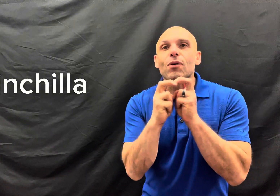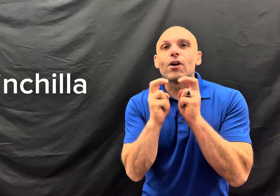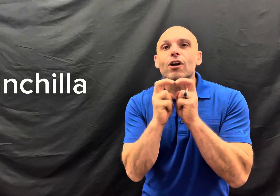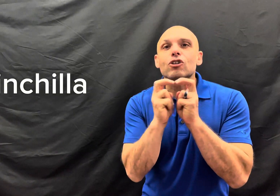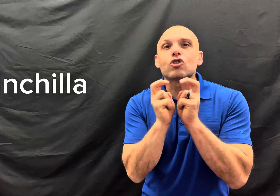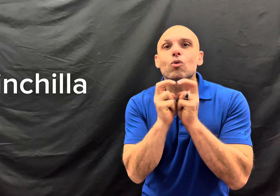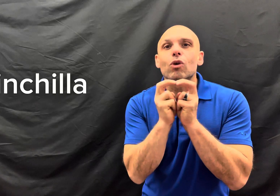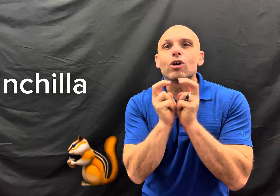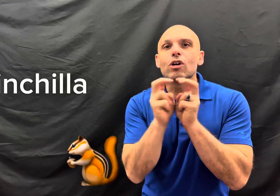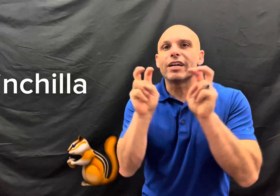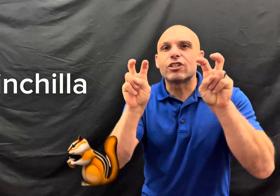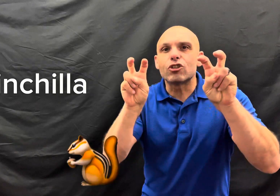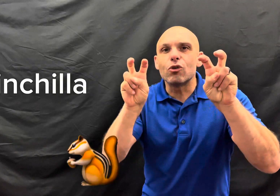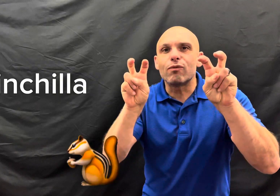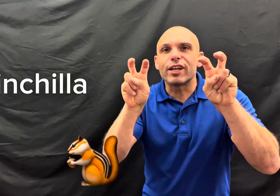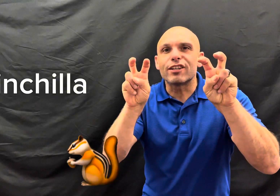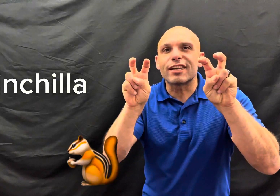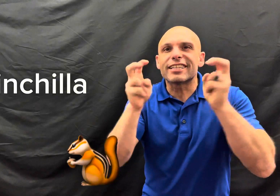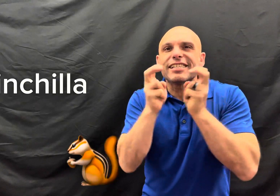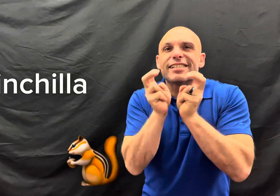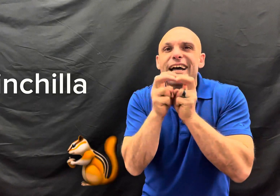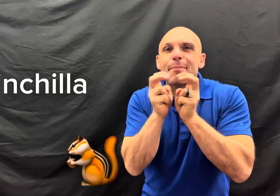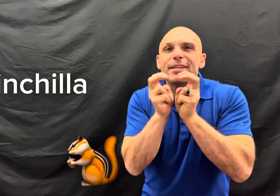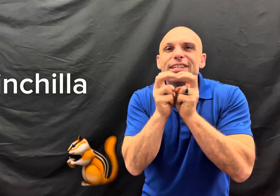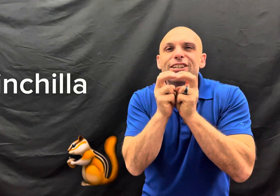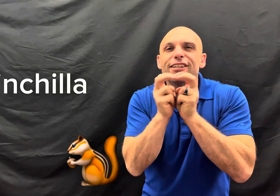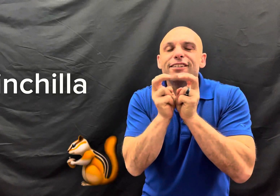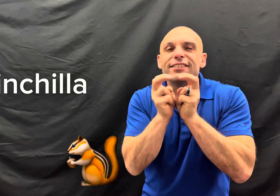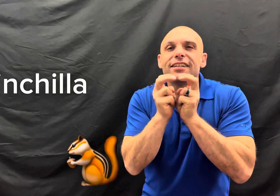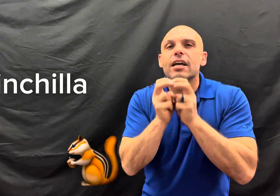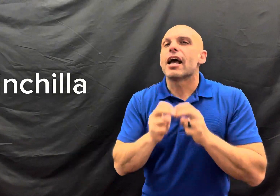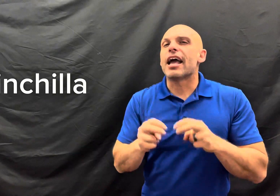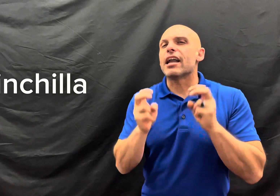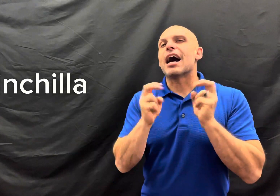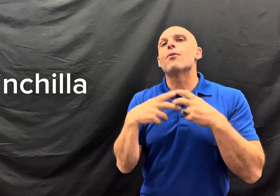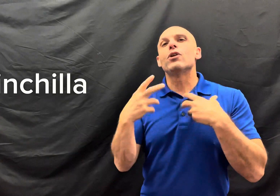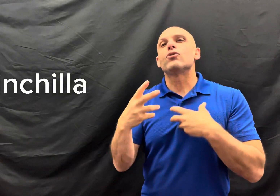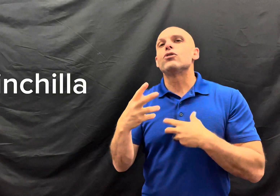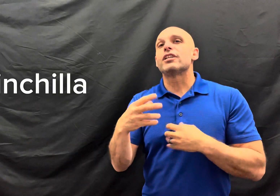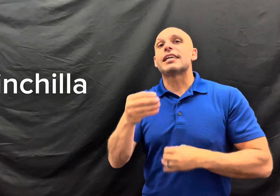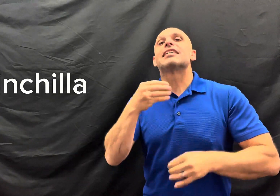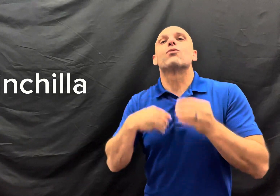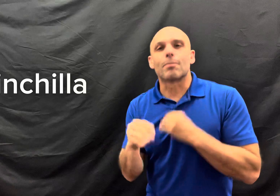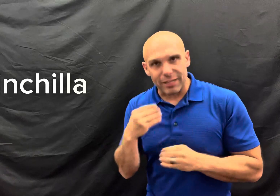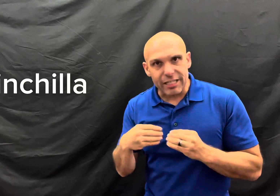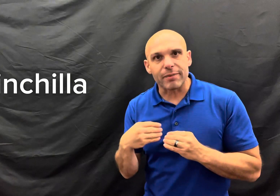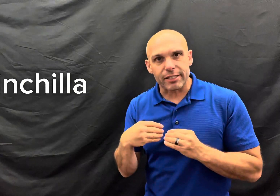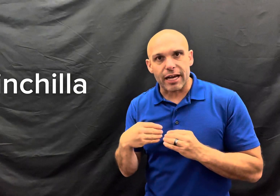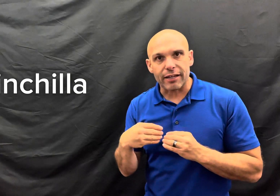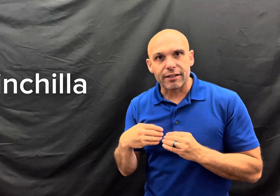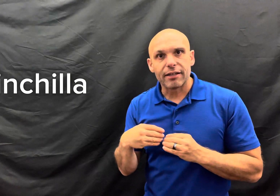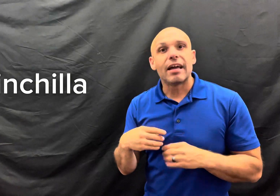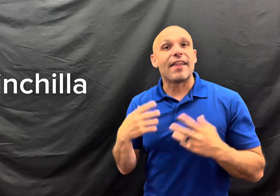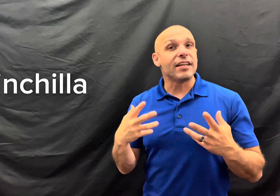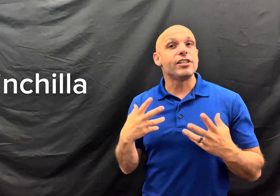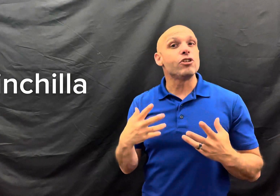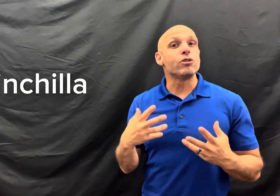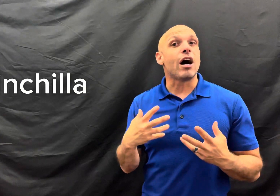for squirrel is 2 fingers like this, tapping each other. And I would use this as a replacement sign. And this is used often.